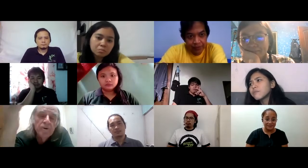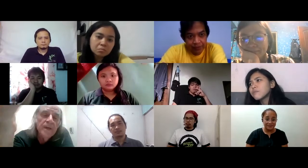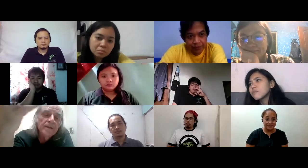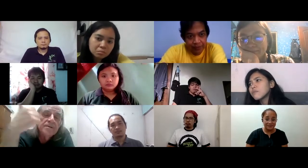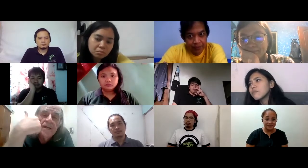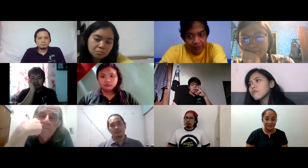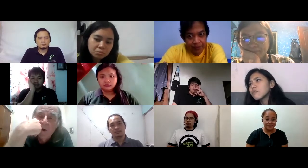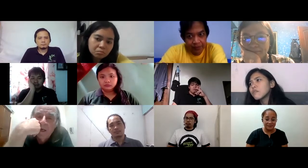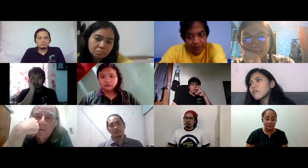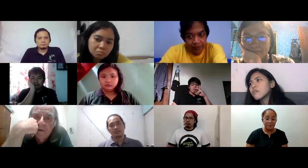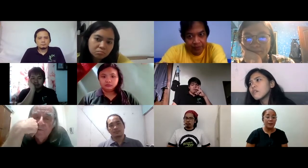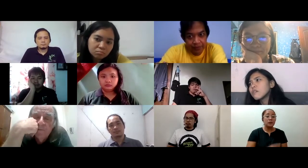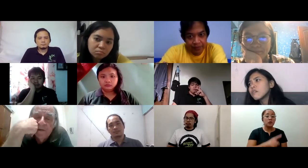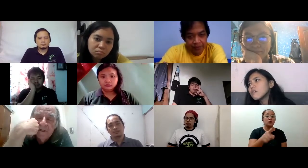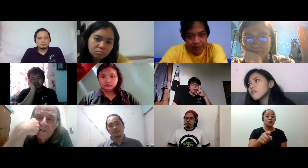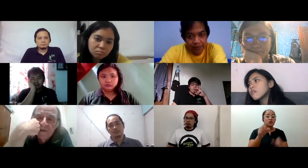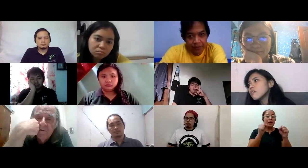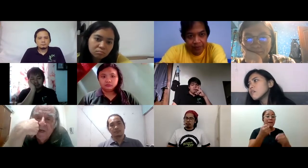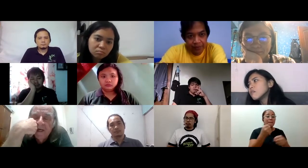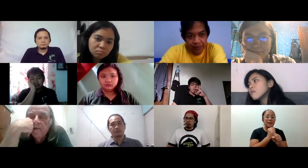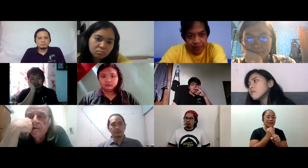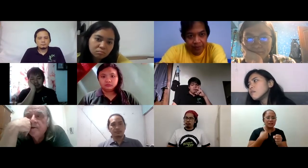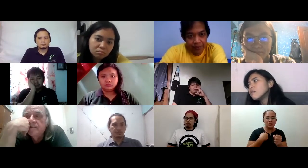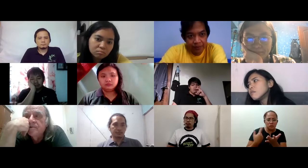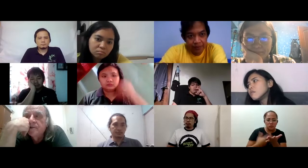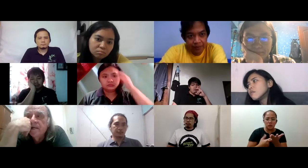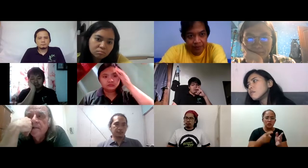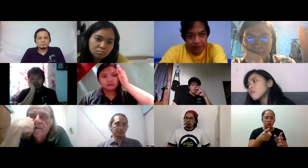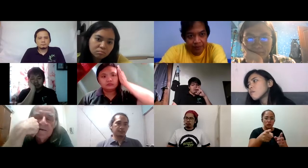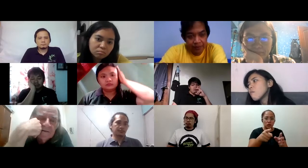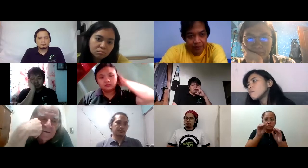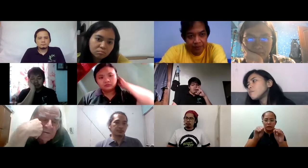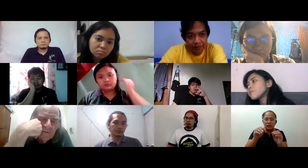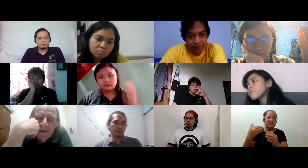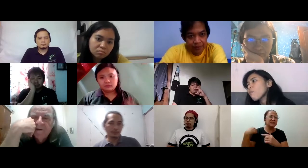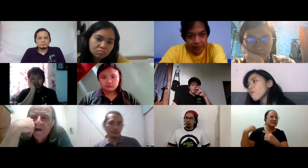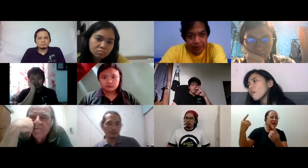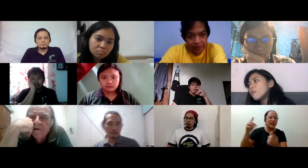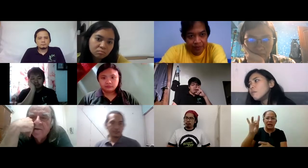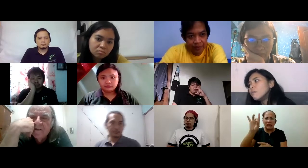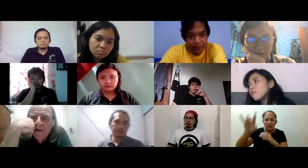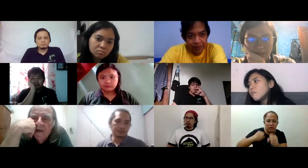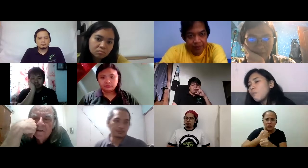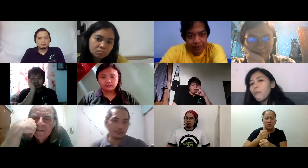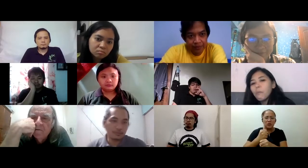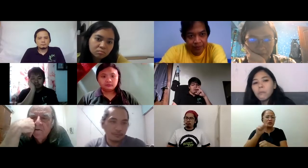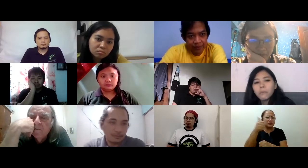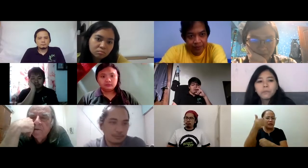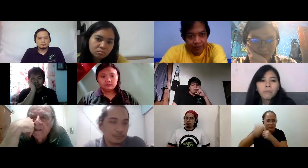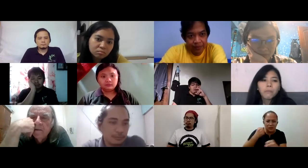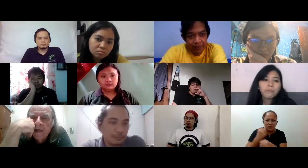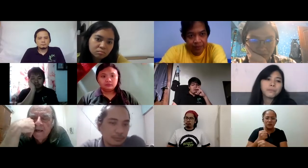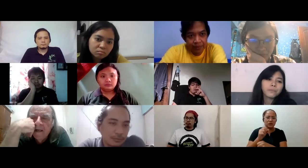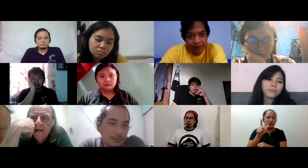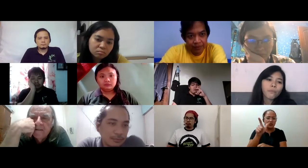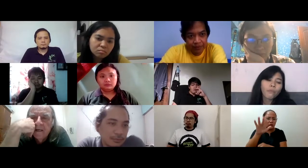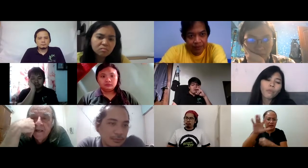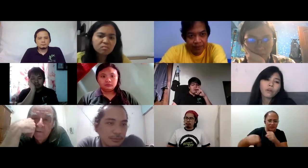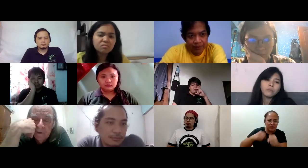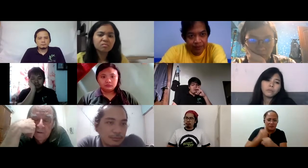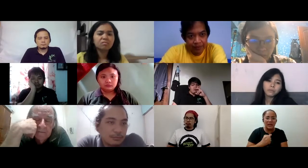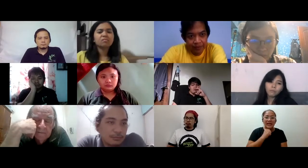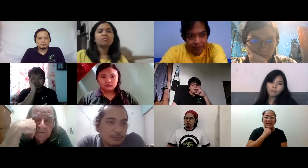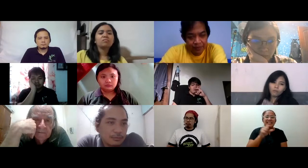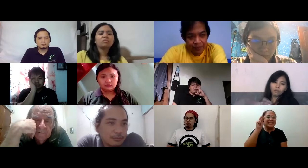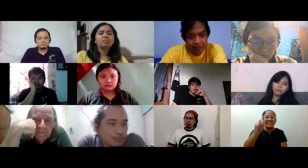So you could make the same argument. You've been teaching for 8 years or 10 years or 25 years, so you don't need to analyze the